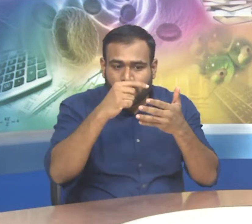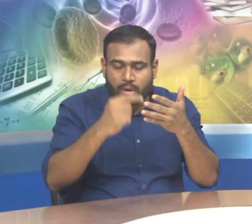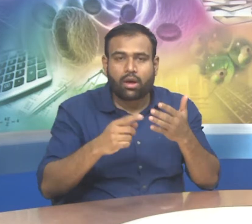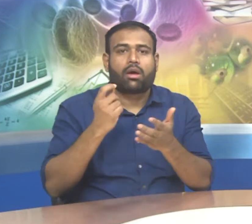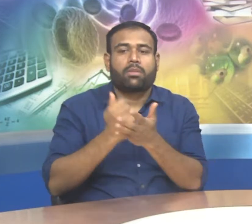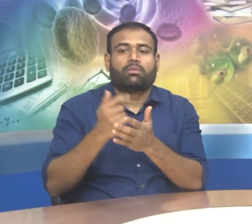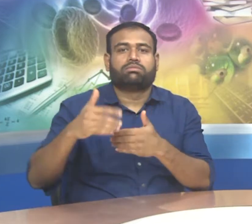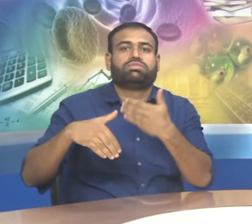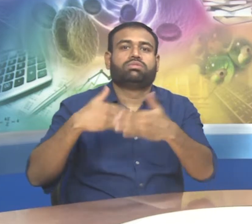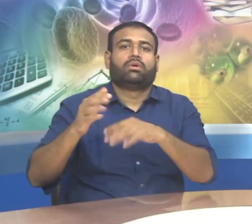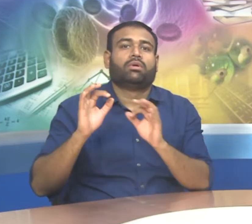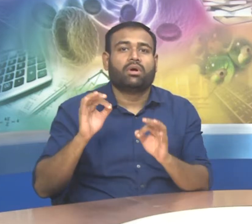of RBI.